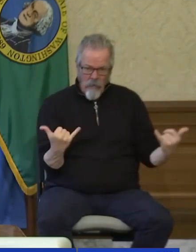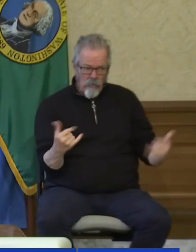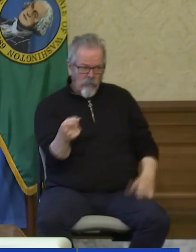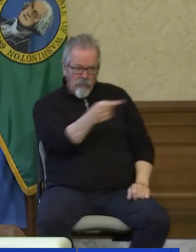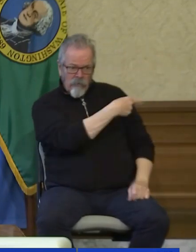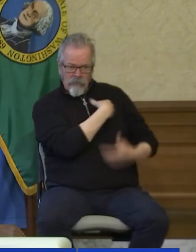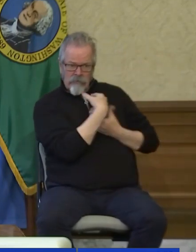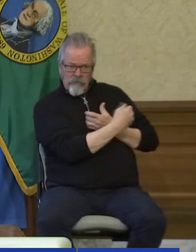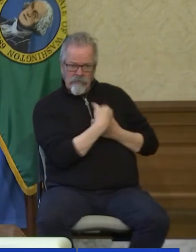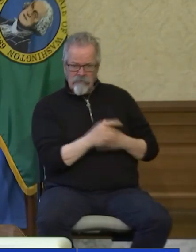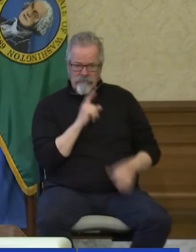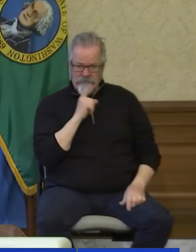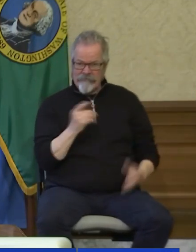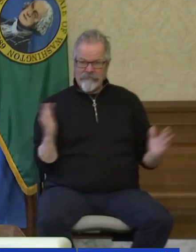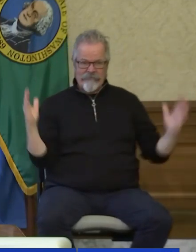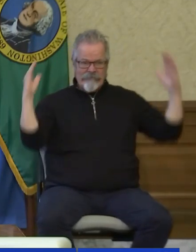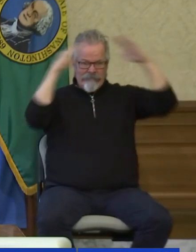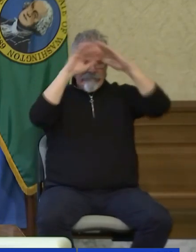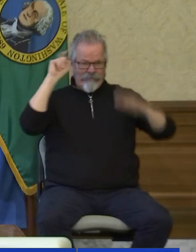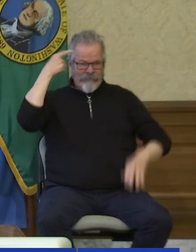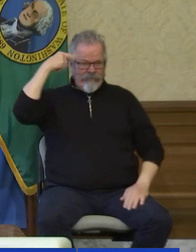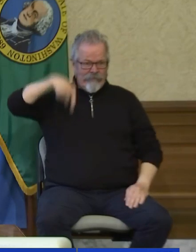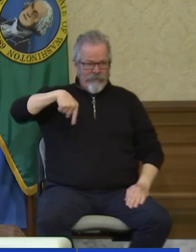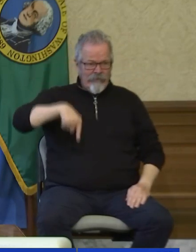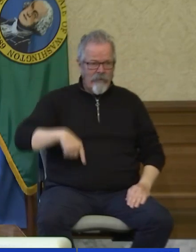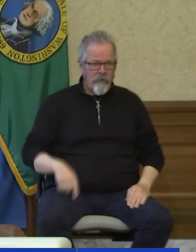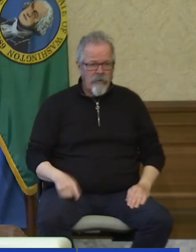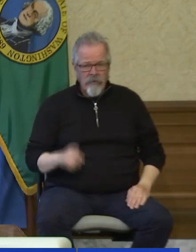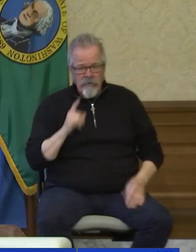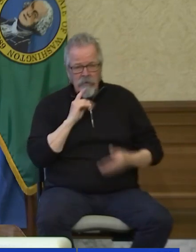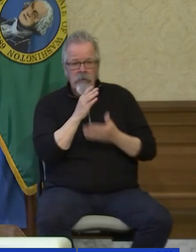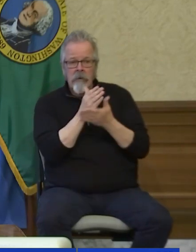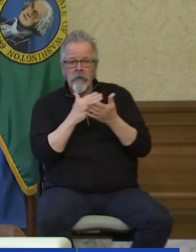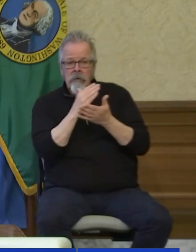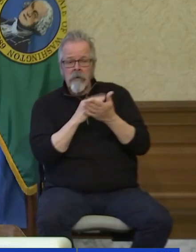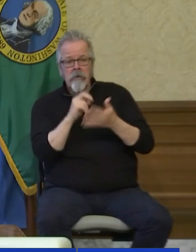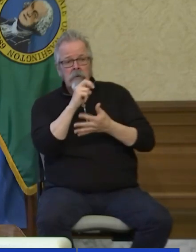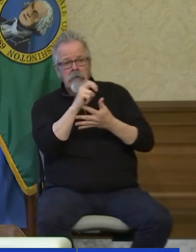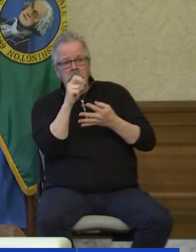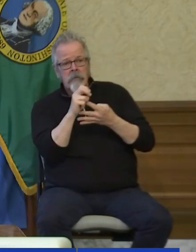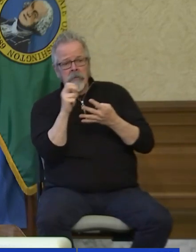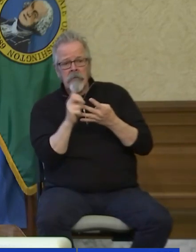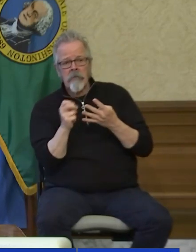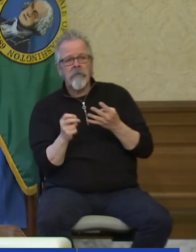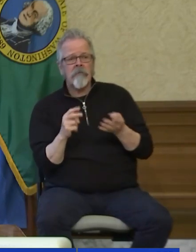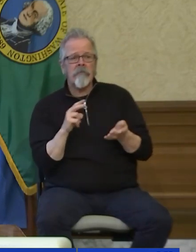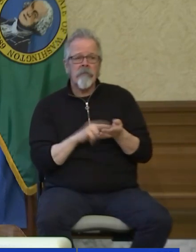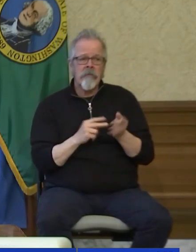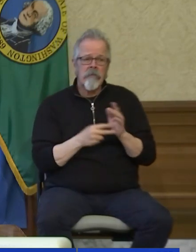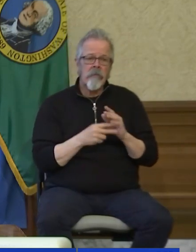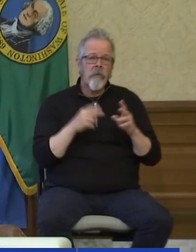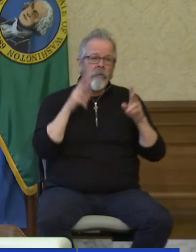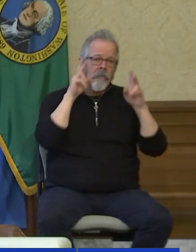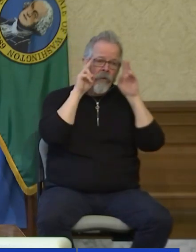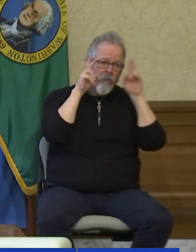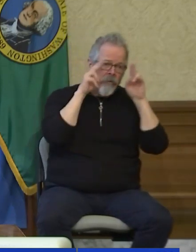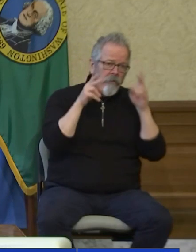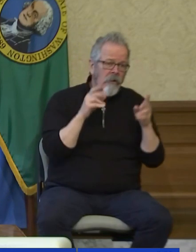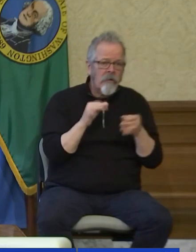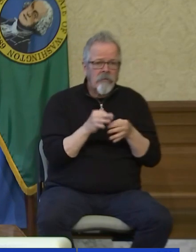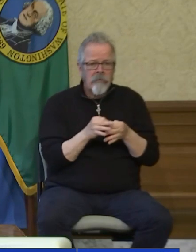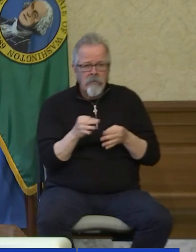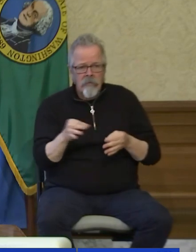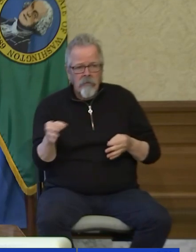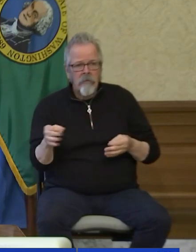kind of restaurants. Are you worried about the fatigue turning into more of an ignoring of the order, and do